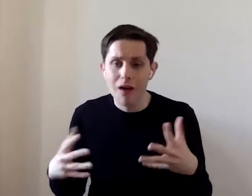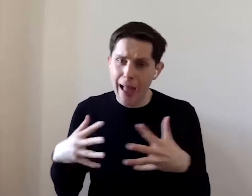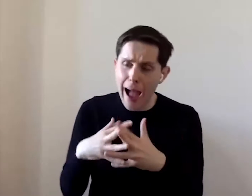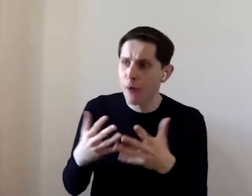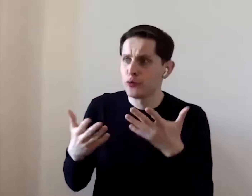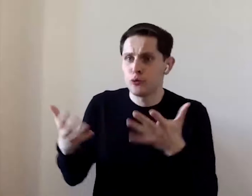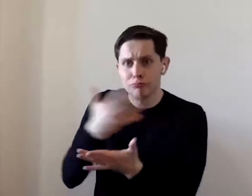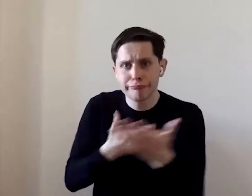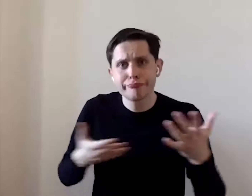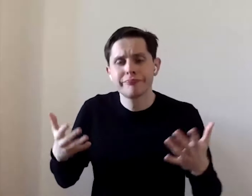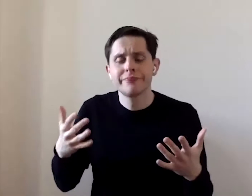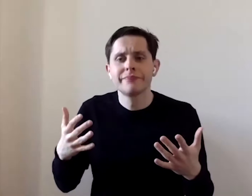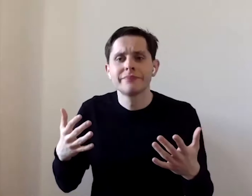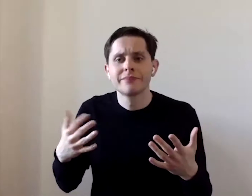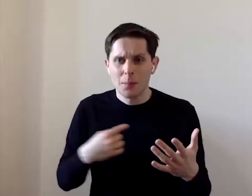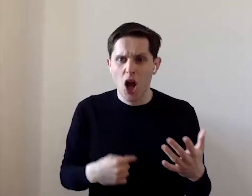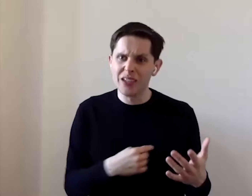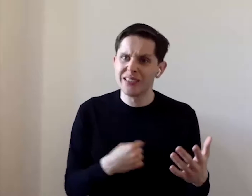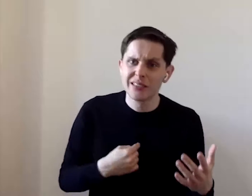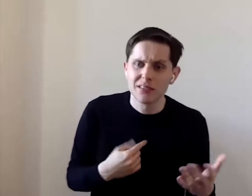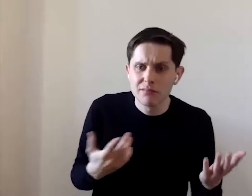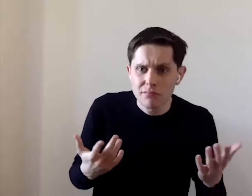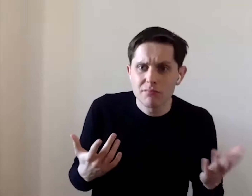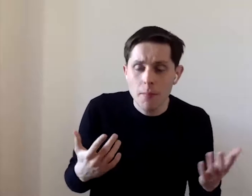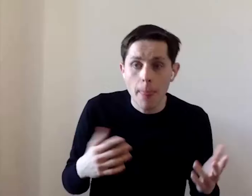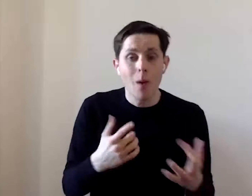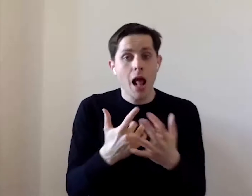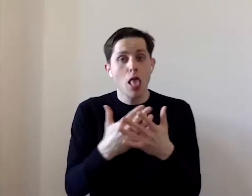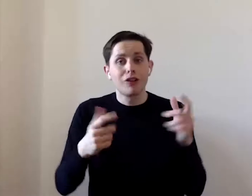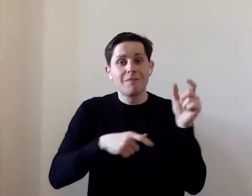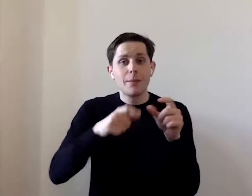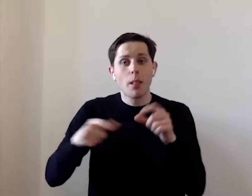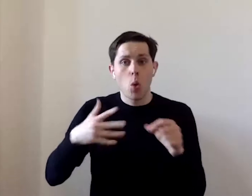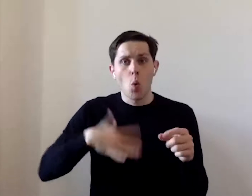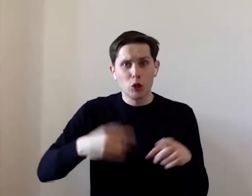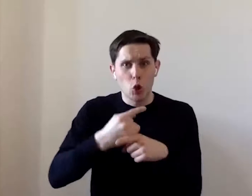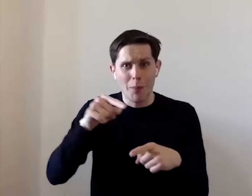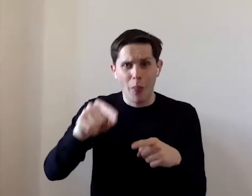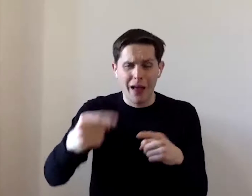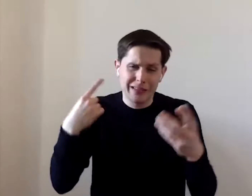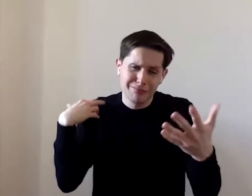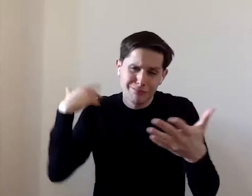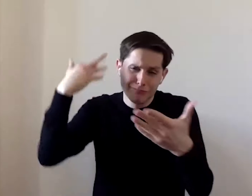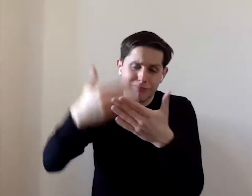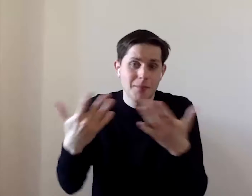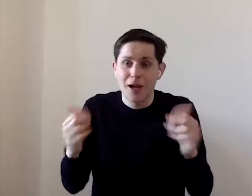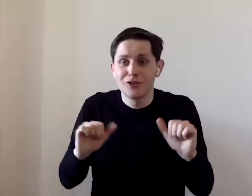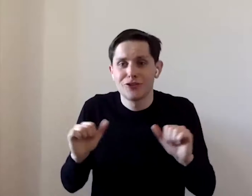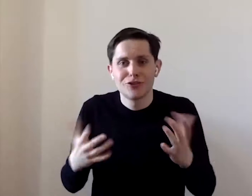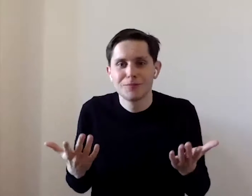Like, I think it's amazing that we are finally able to have these spaces where these conversations that probably